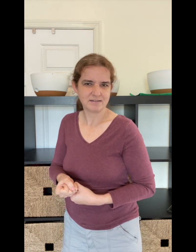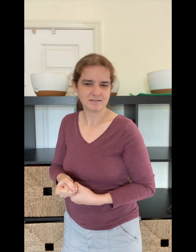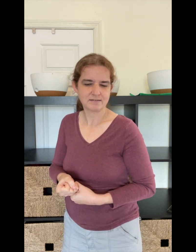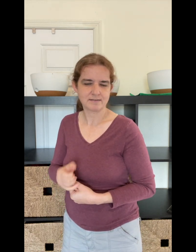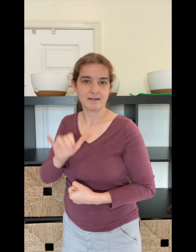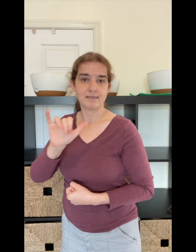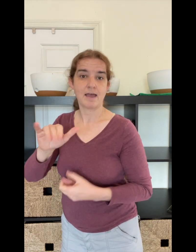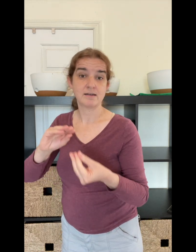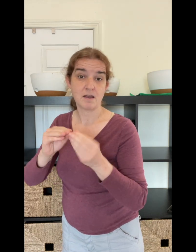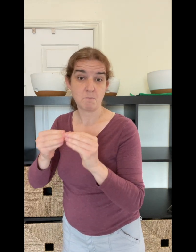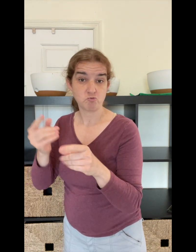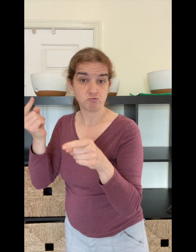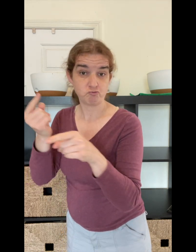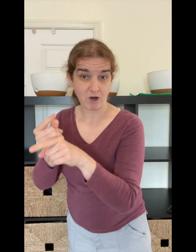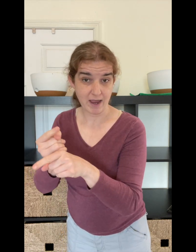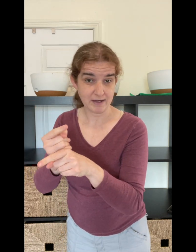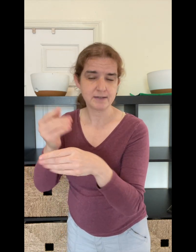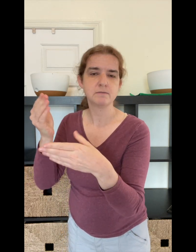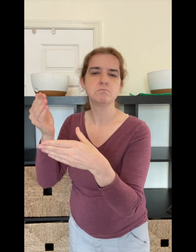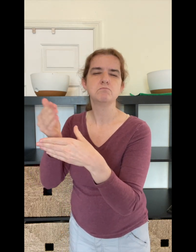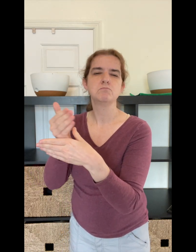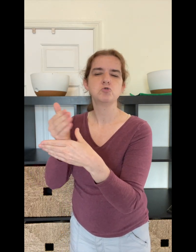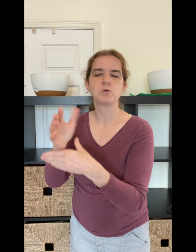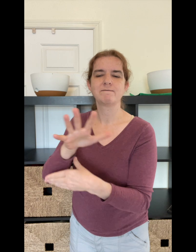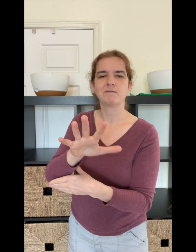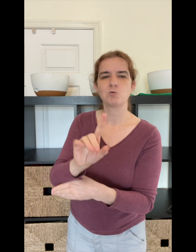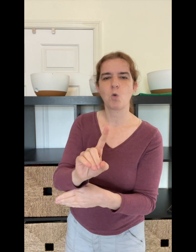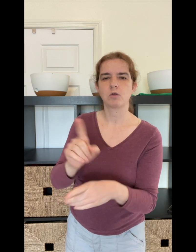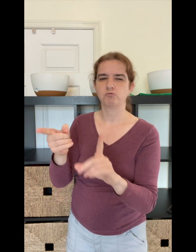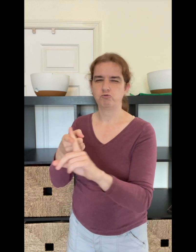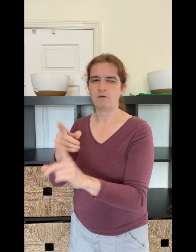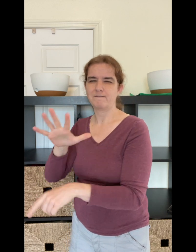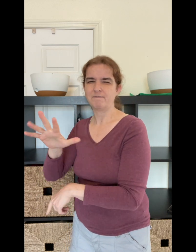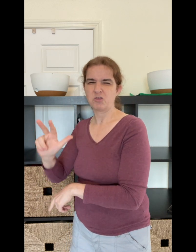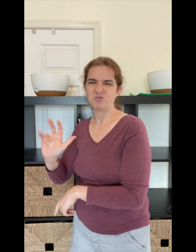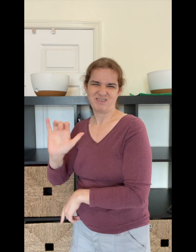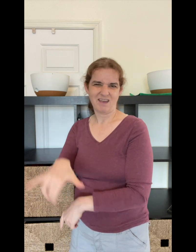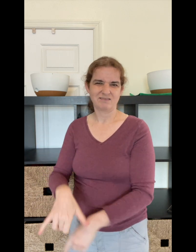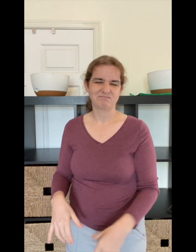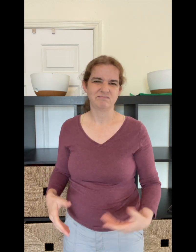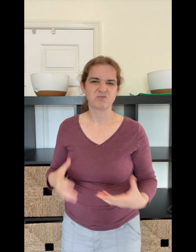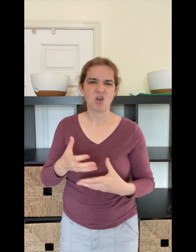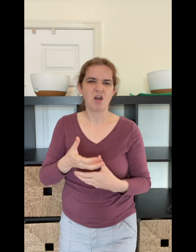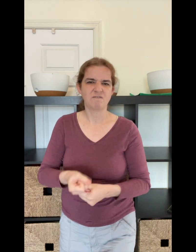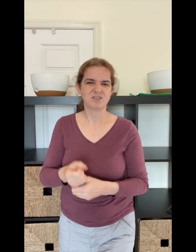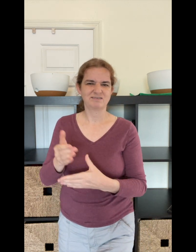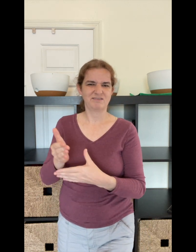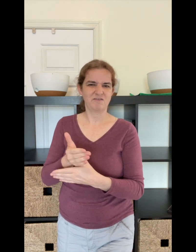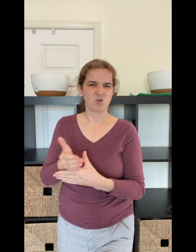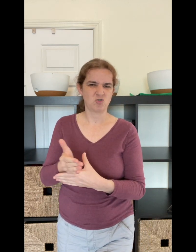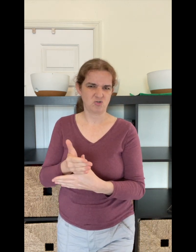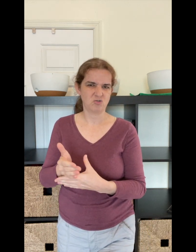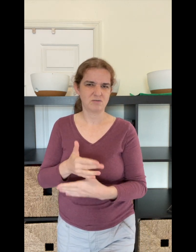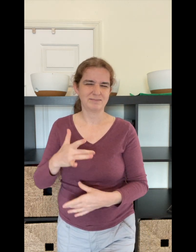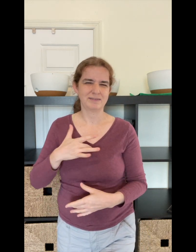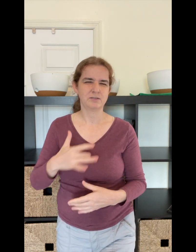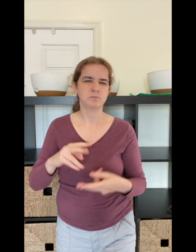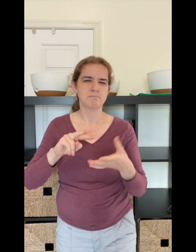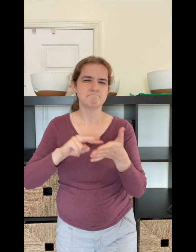95% confident that that number is right. Between 51 to 53%. That's my confidence interval